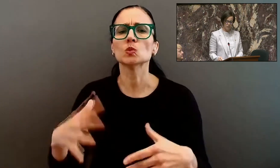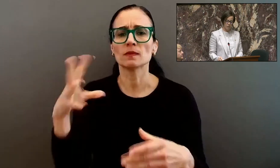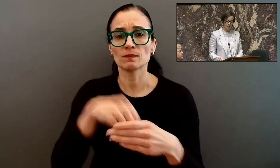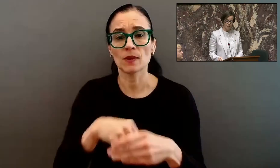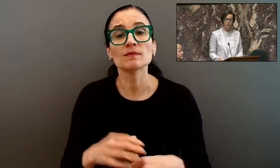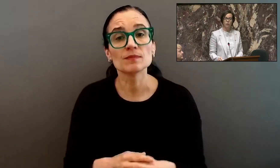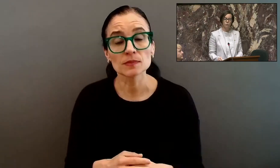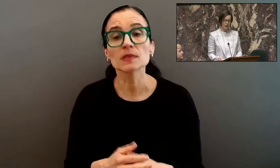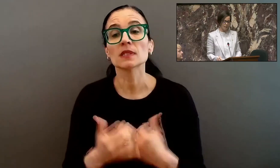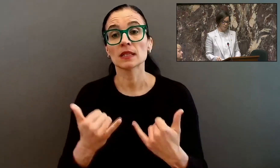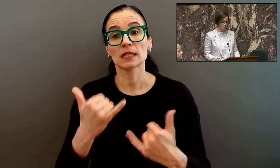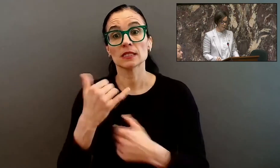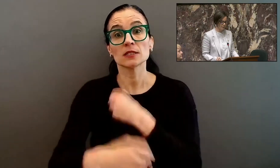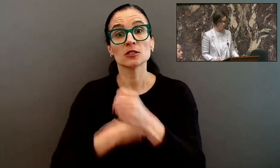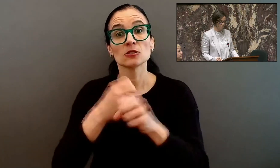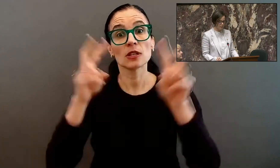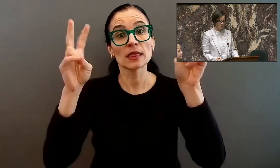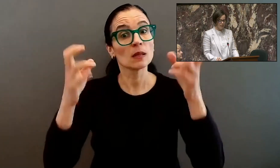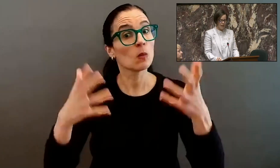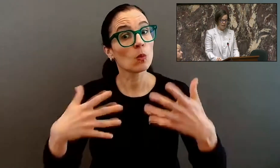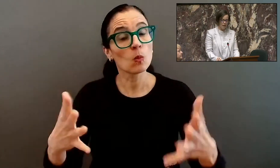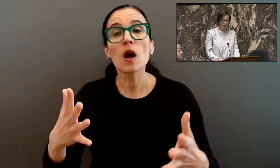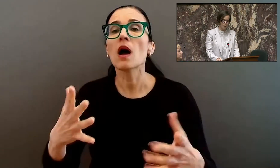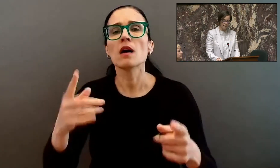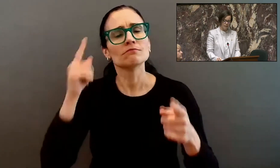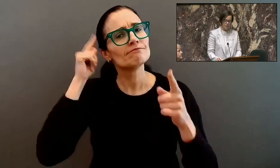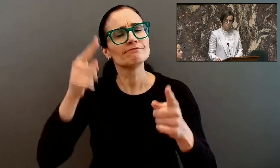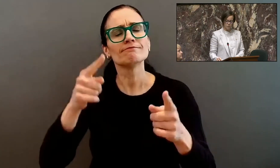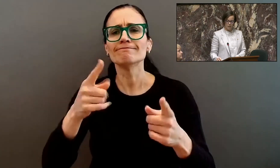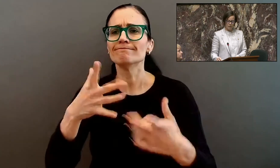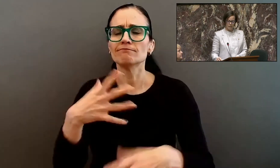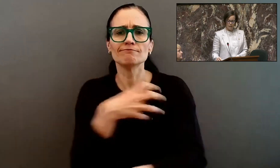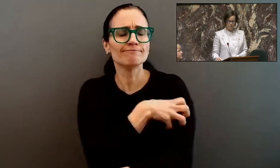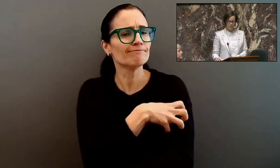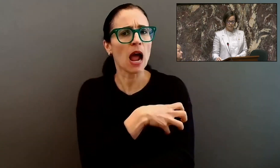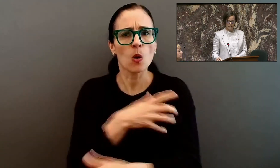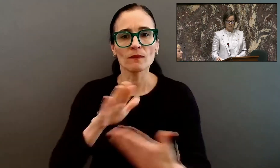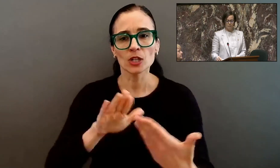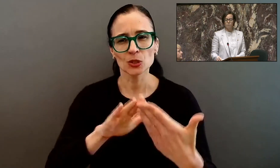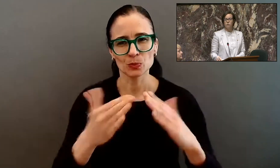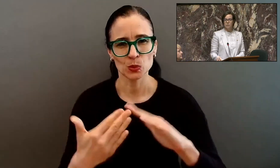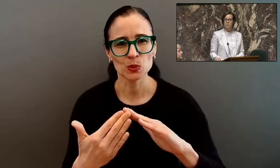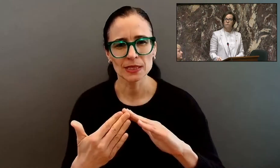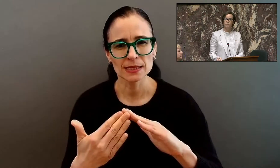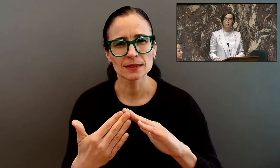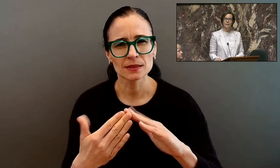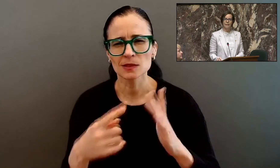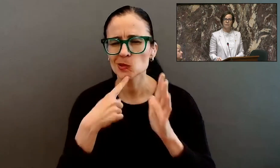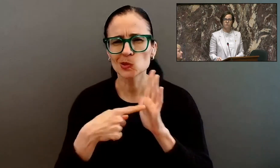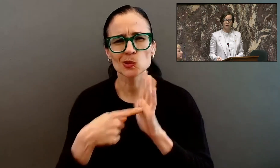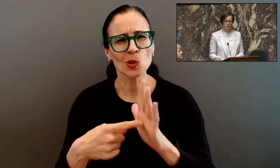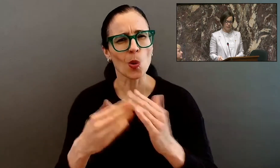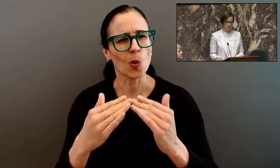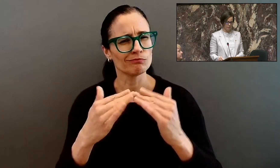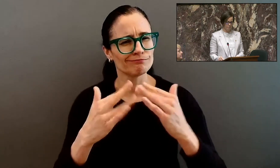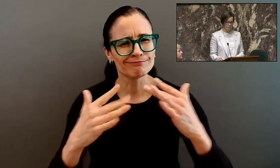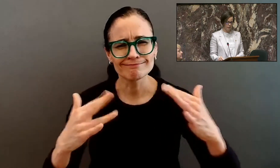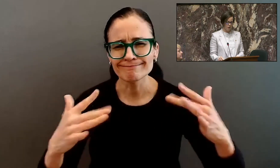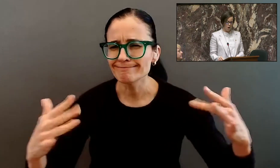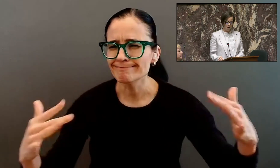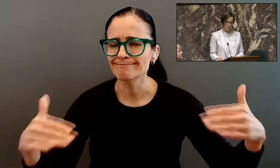2S LGBTQIA+ communities and highlights the strength and resilience that emerges from collective